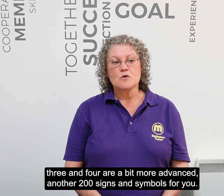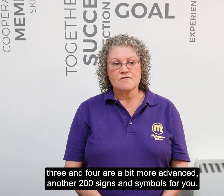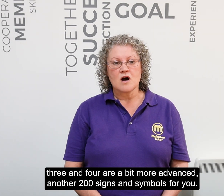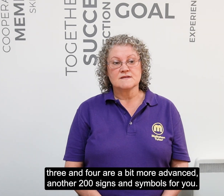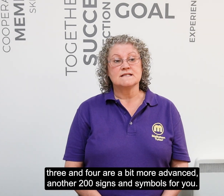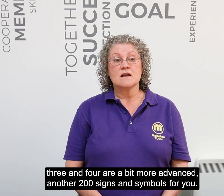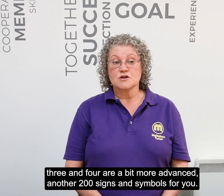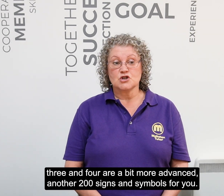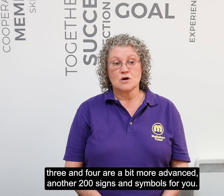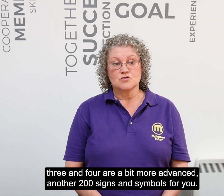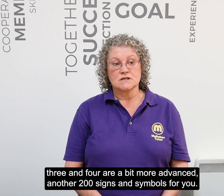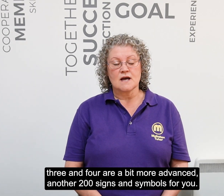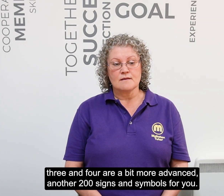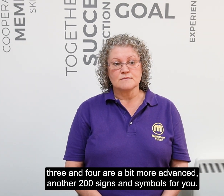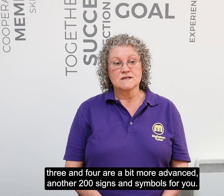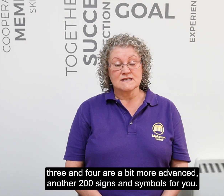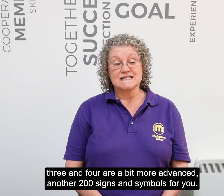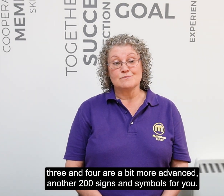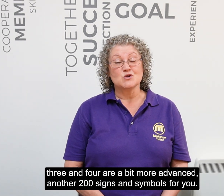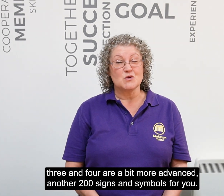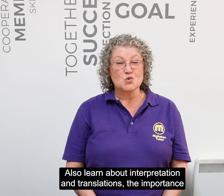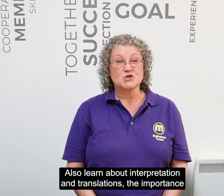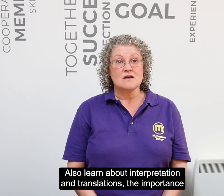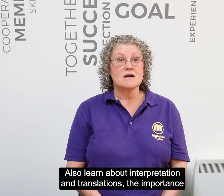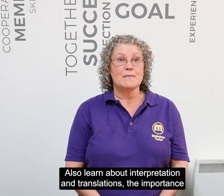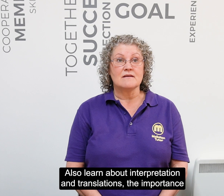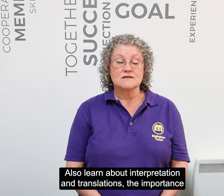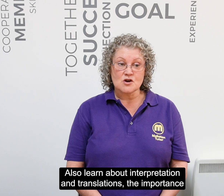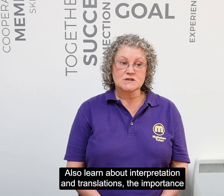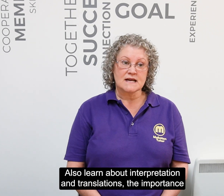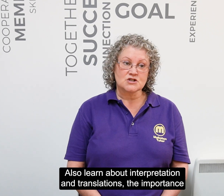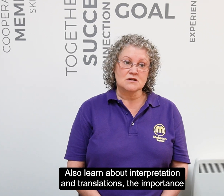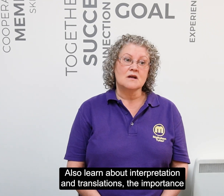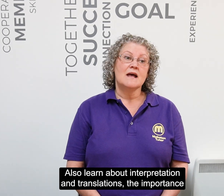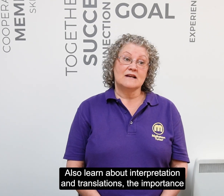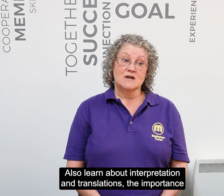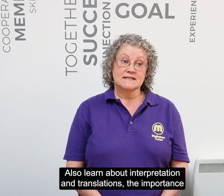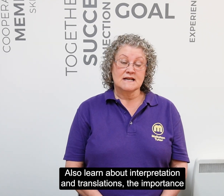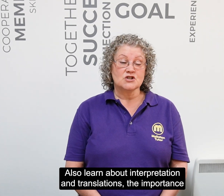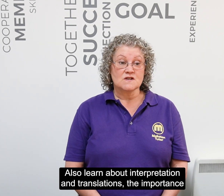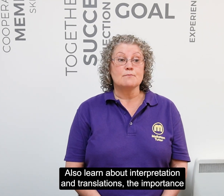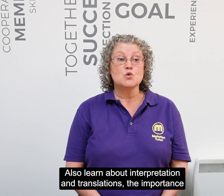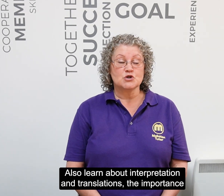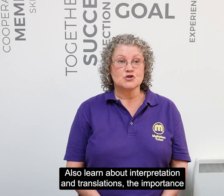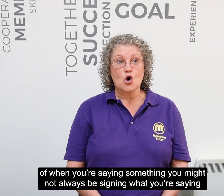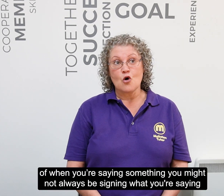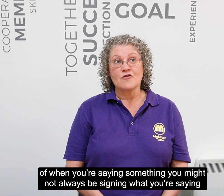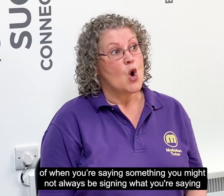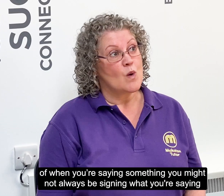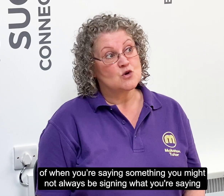advanced. There's another 200 signs and symbols, but you also learn about interpretation, and translations. The importance of when you're